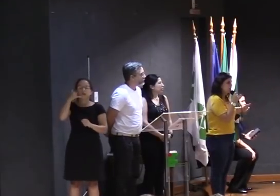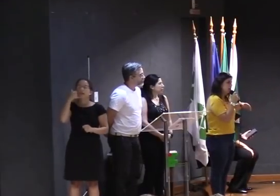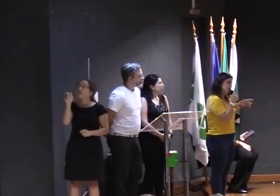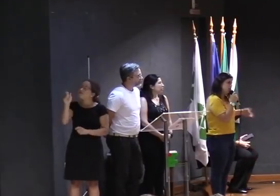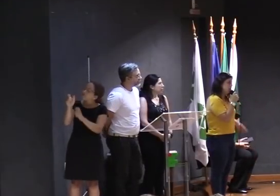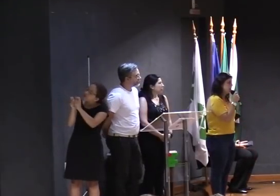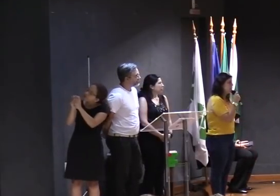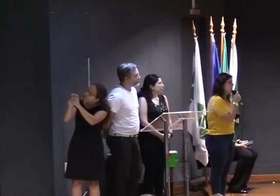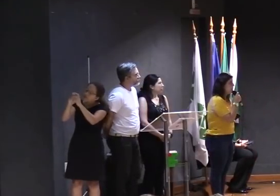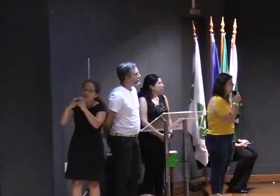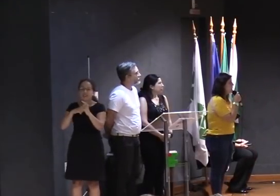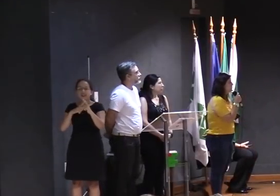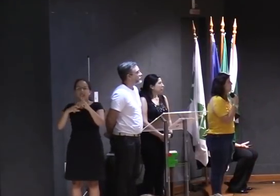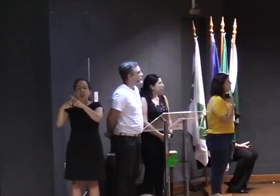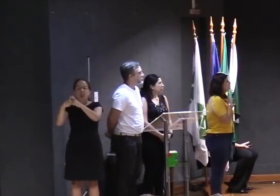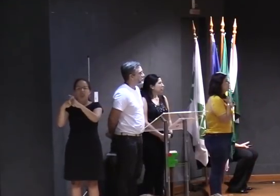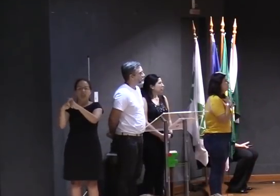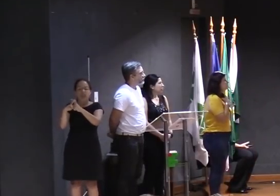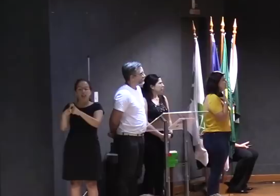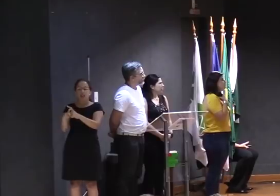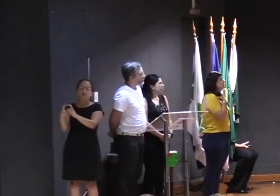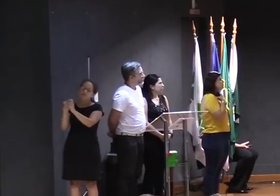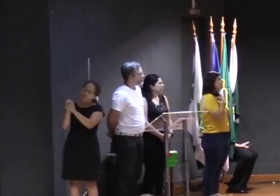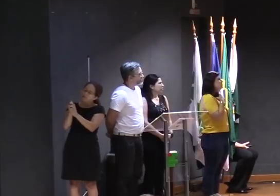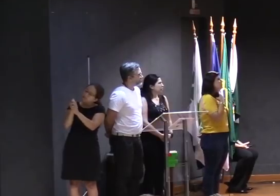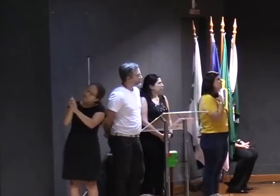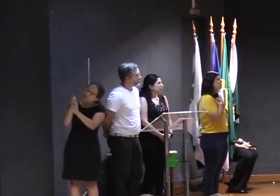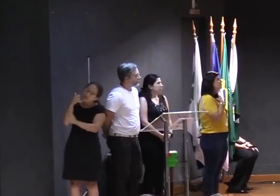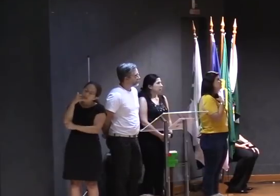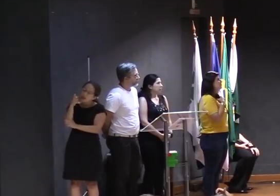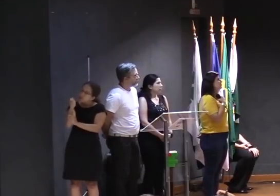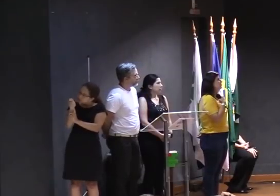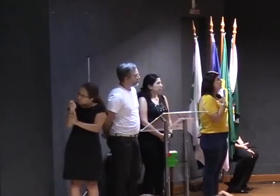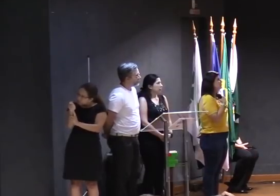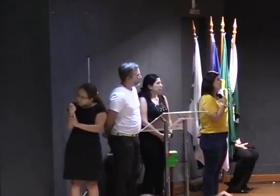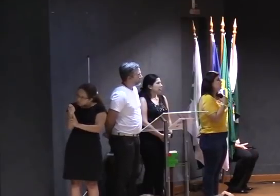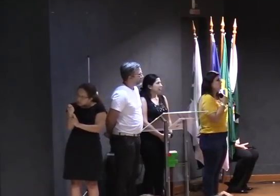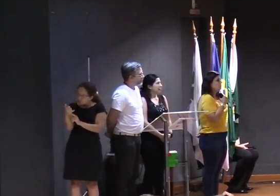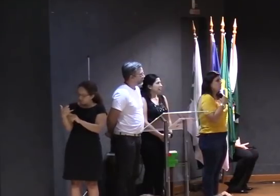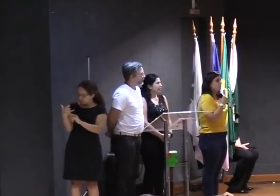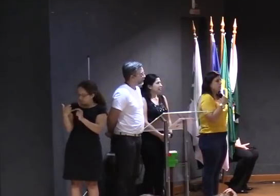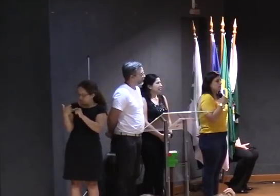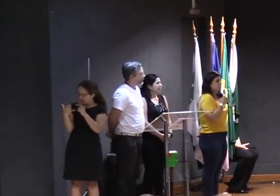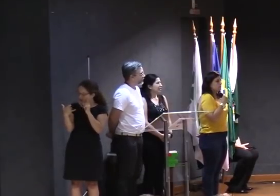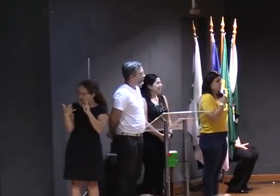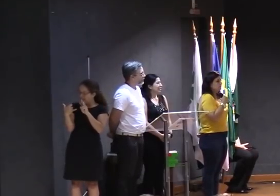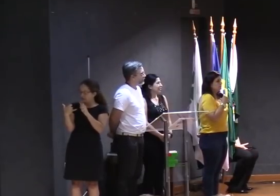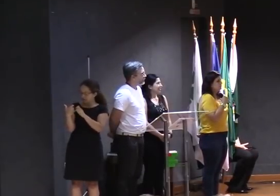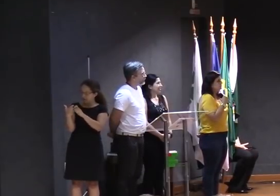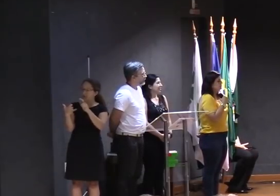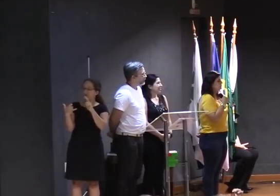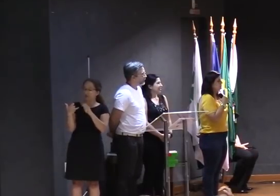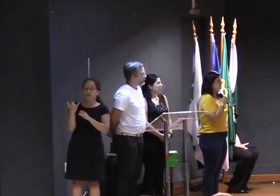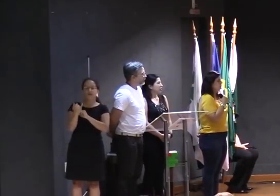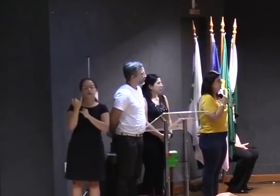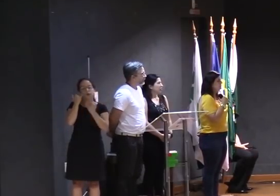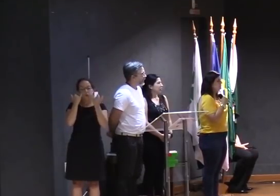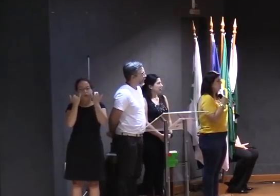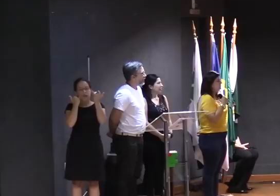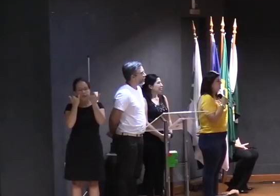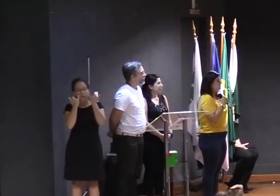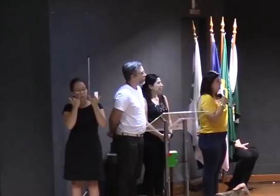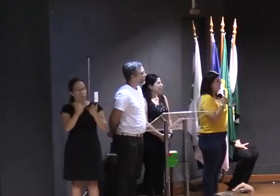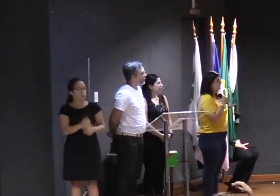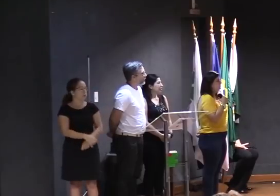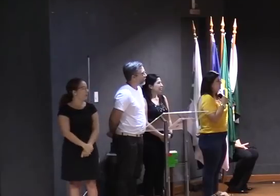ver o que, que tem a informação dentro dele. So behind the QR codes, they present their project more